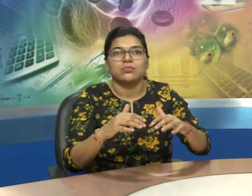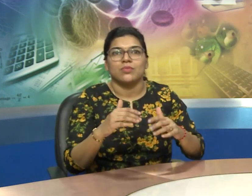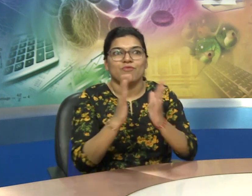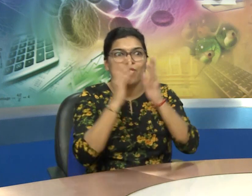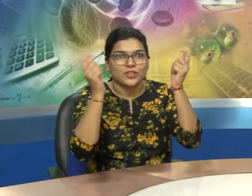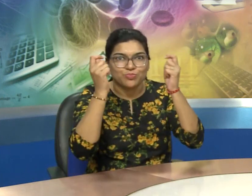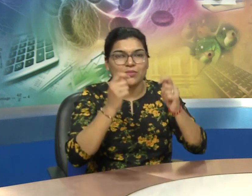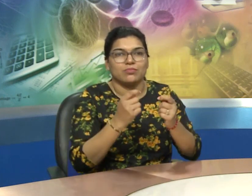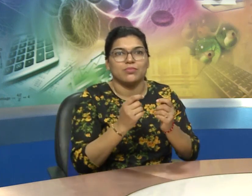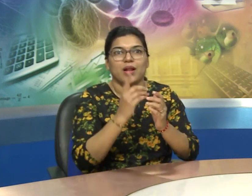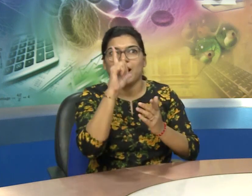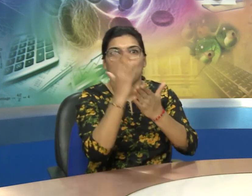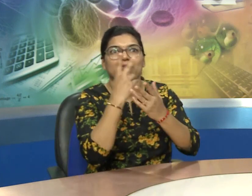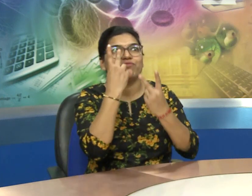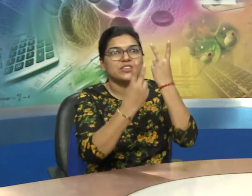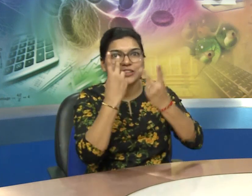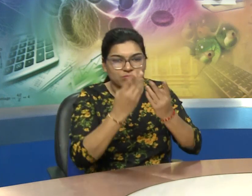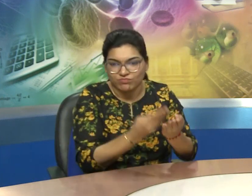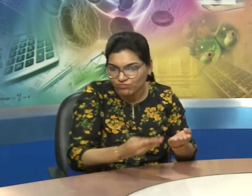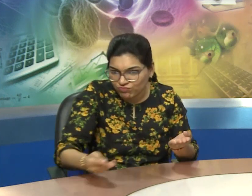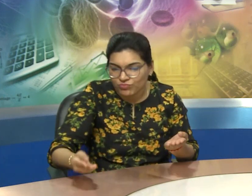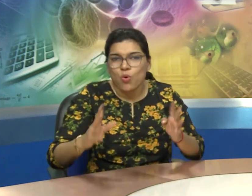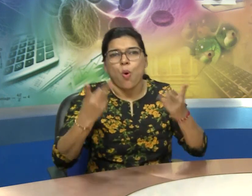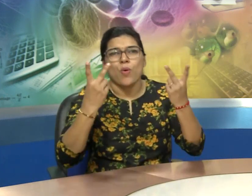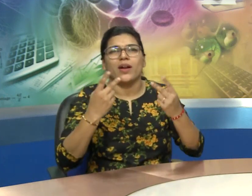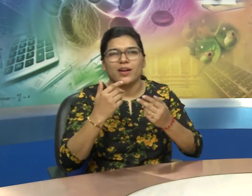for cooperative activities.